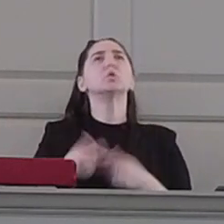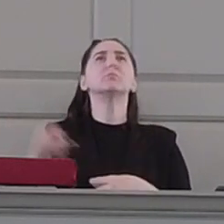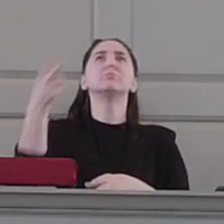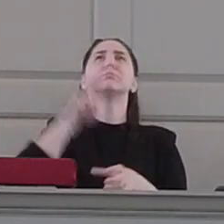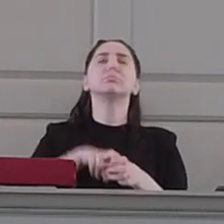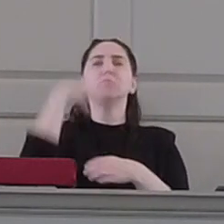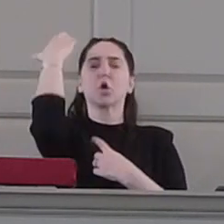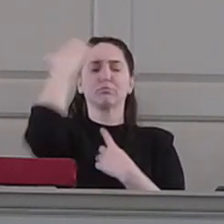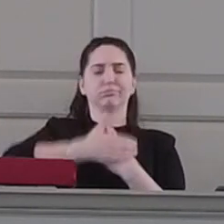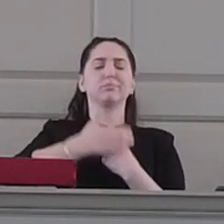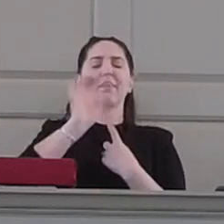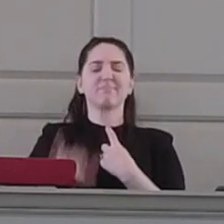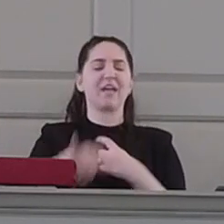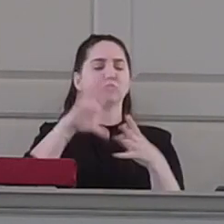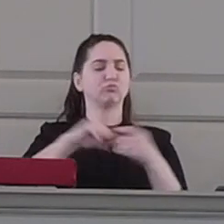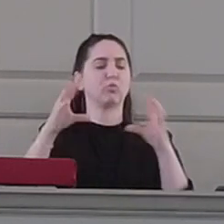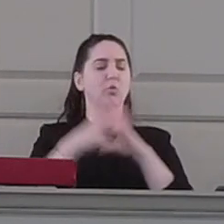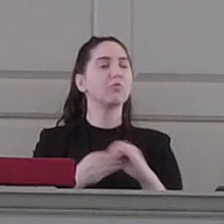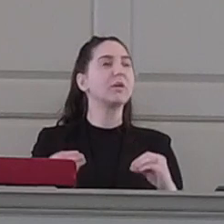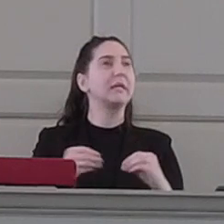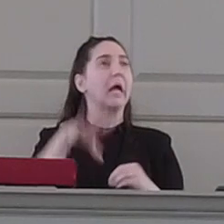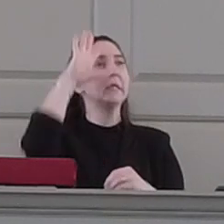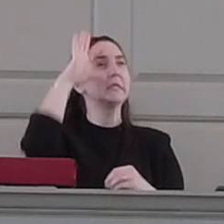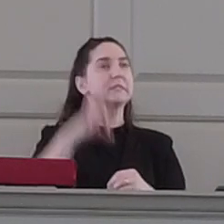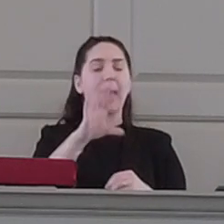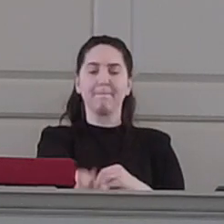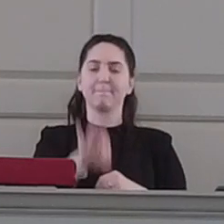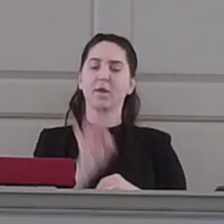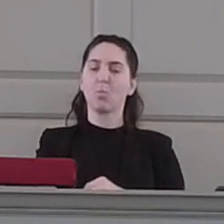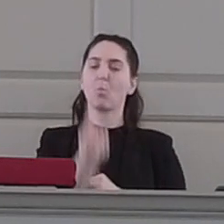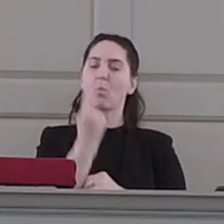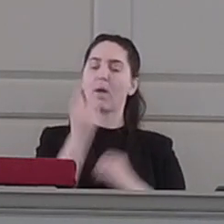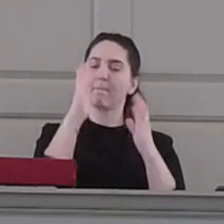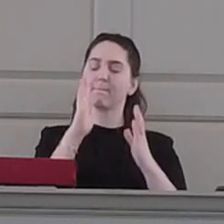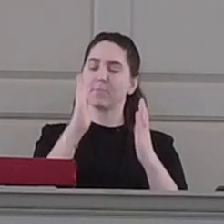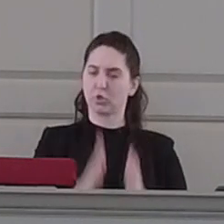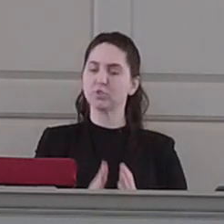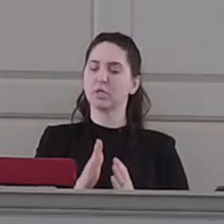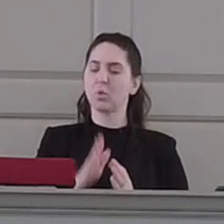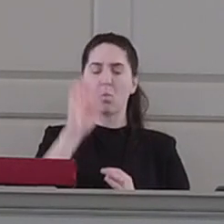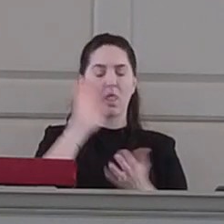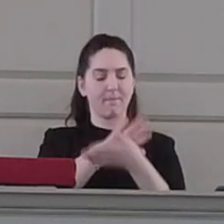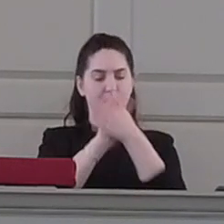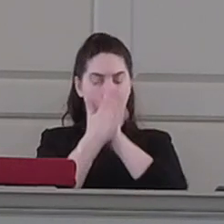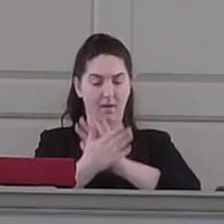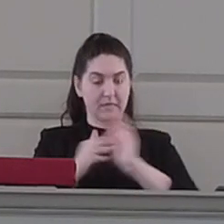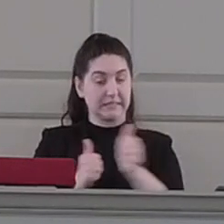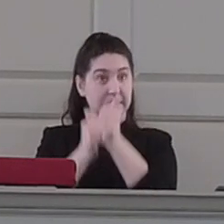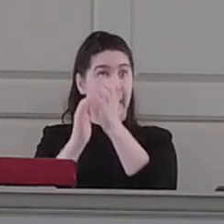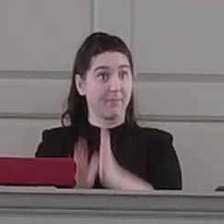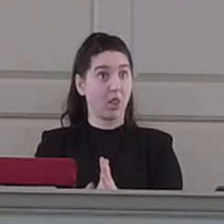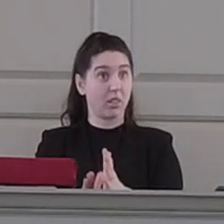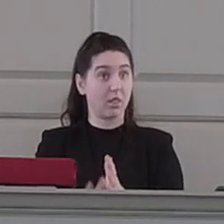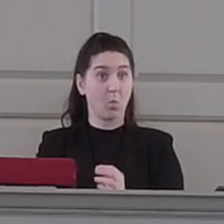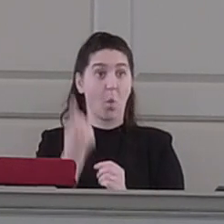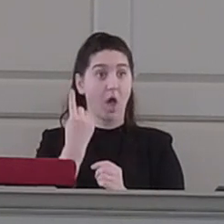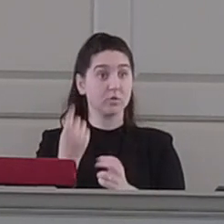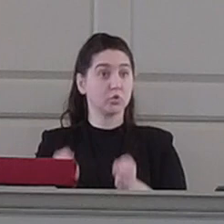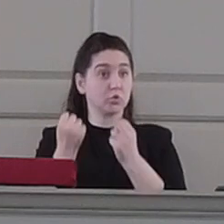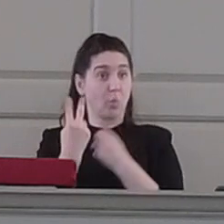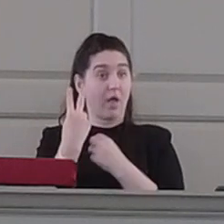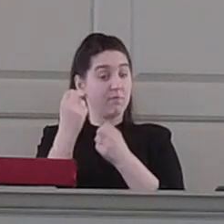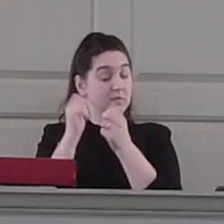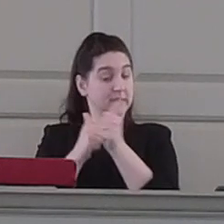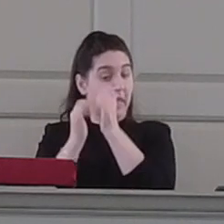in the story. Choose a person that you are going to be, maybe a disciple, perhaps